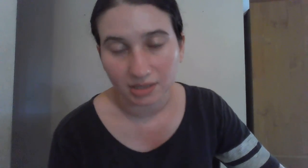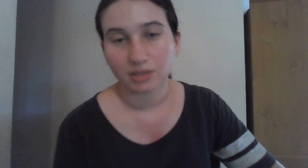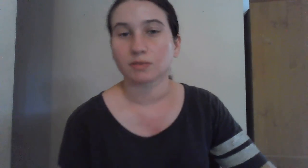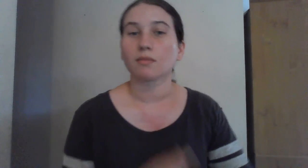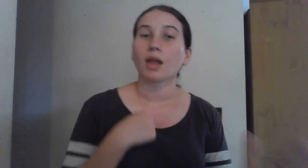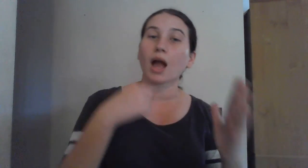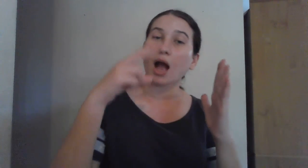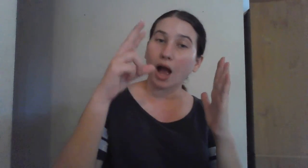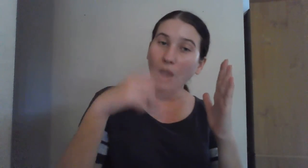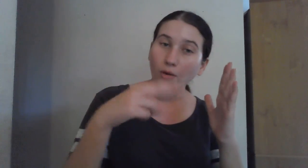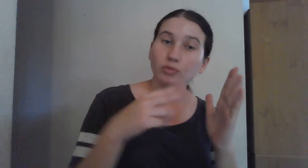sentence.